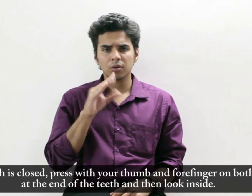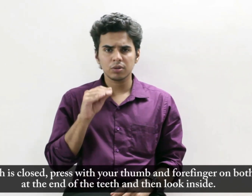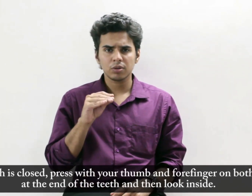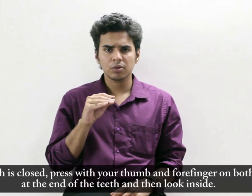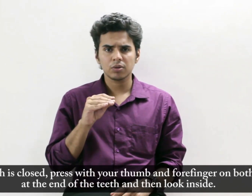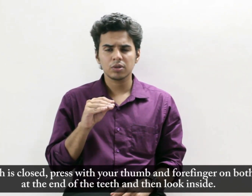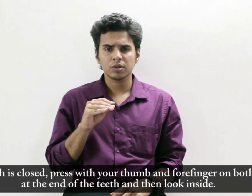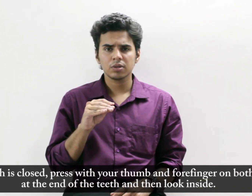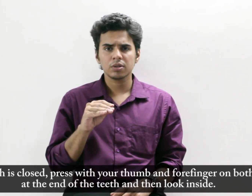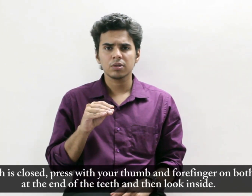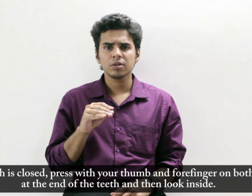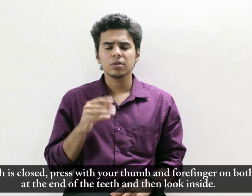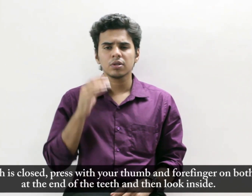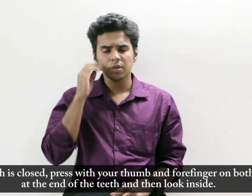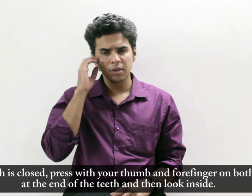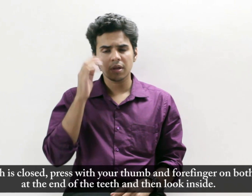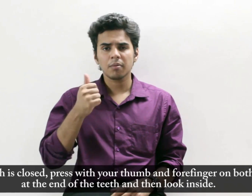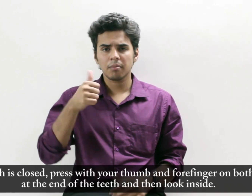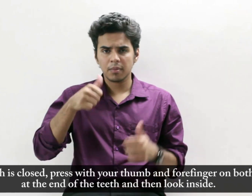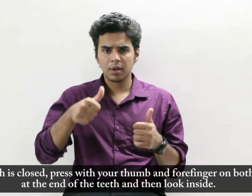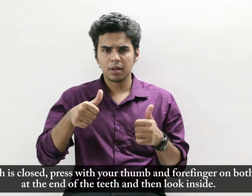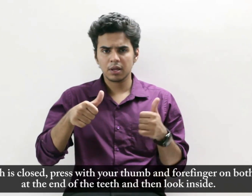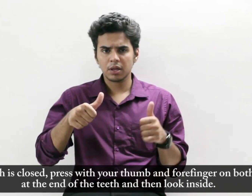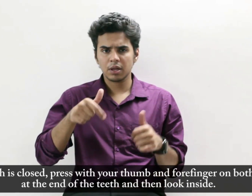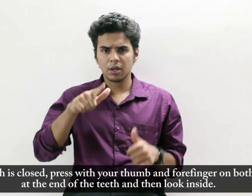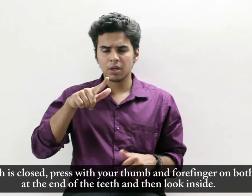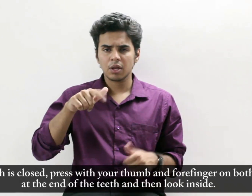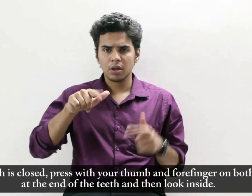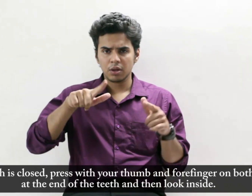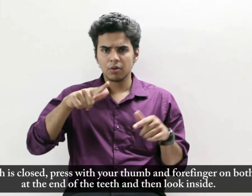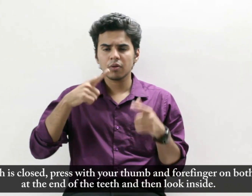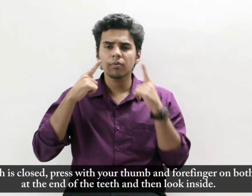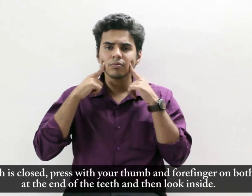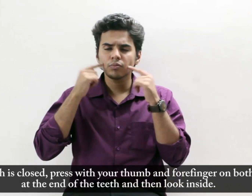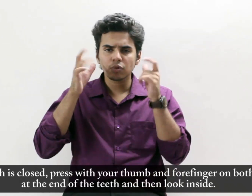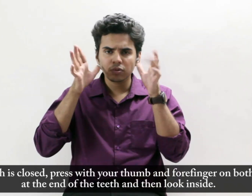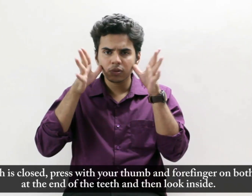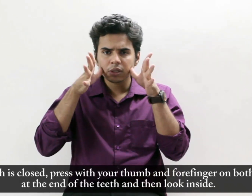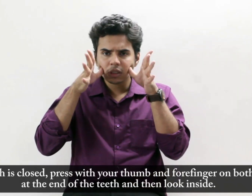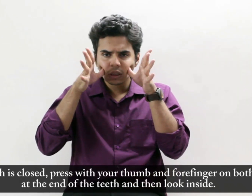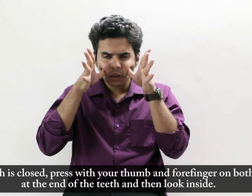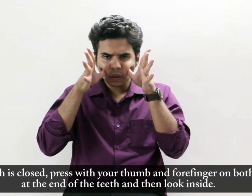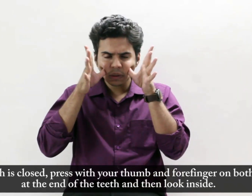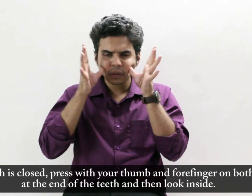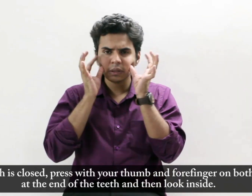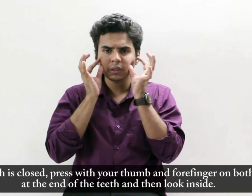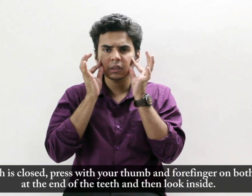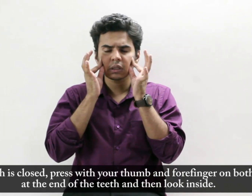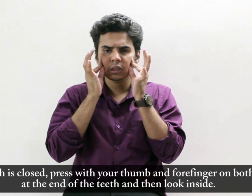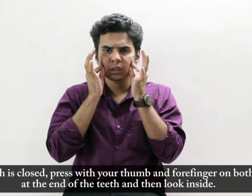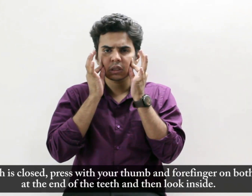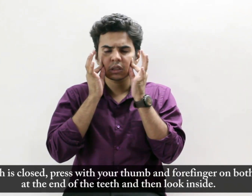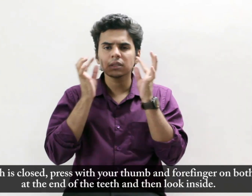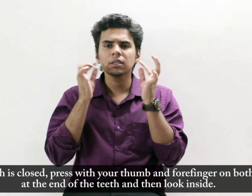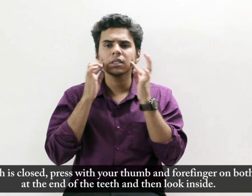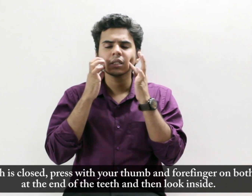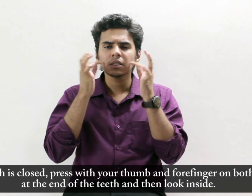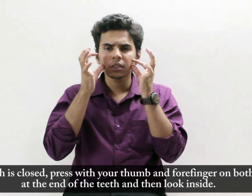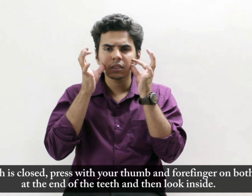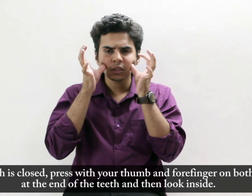If the mouth is closed, press with your thumb and forefinger on both cheeks at the end of the teeth and then look